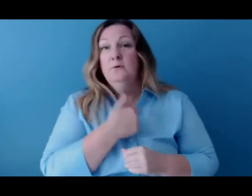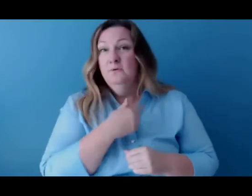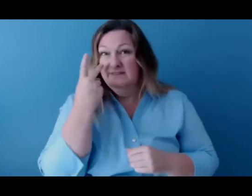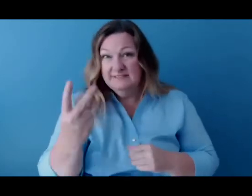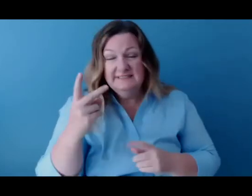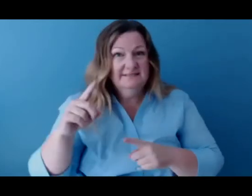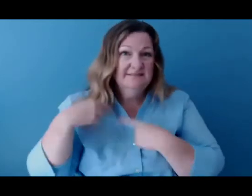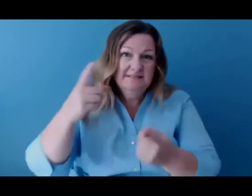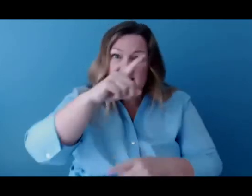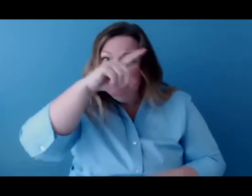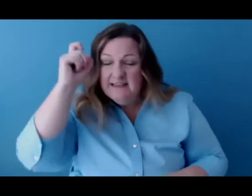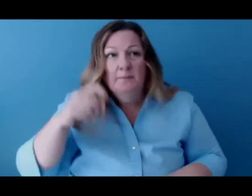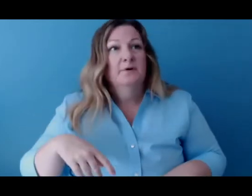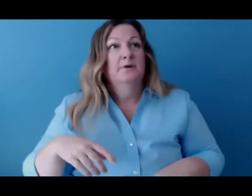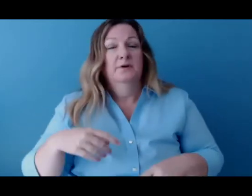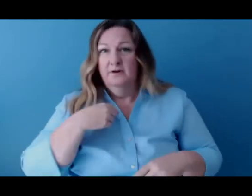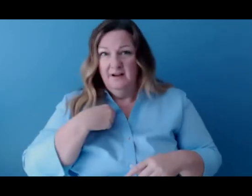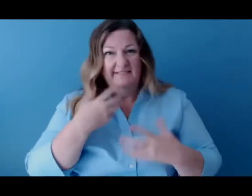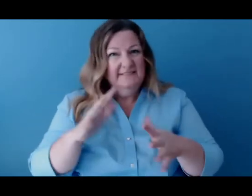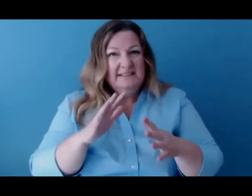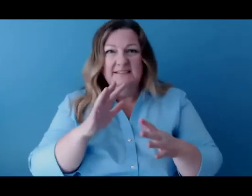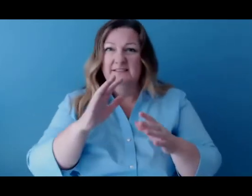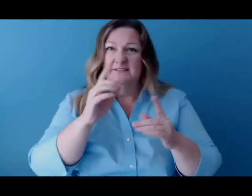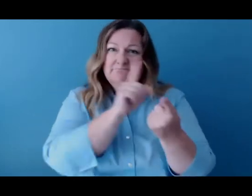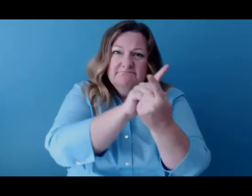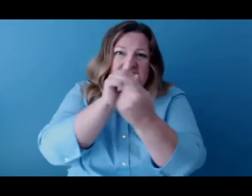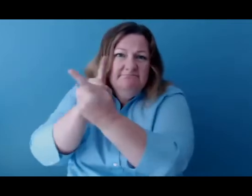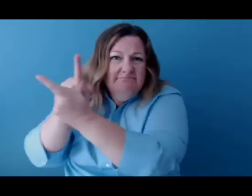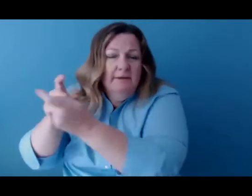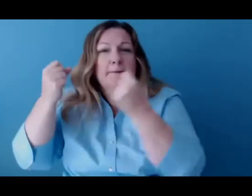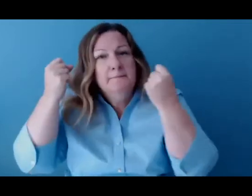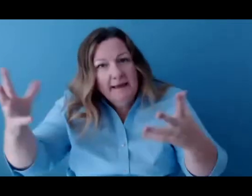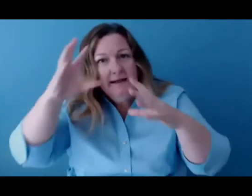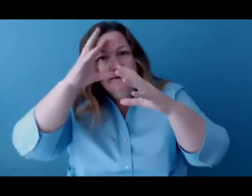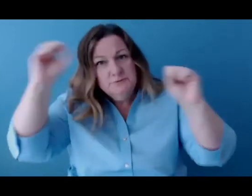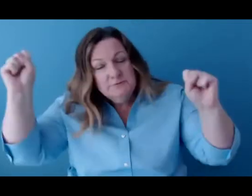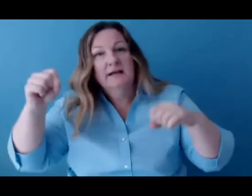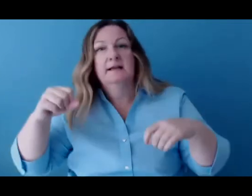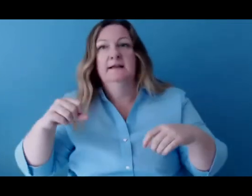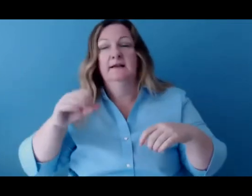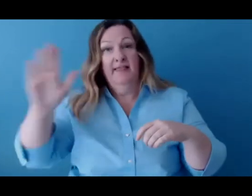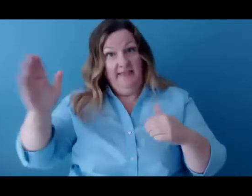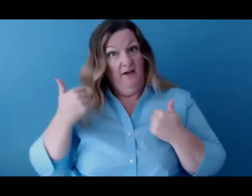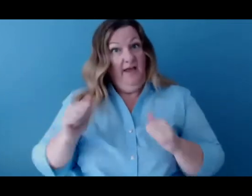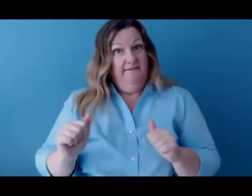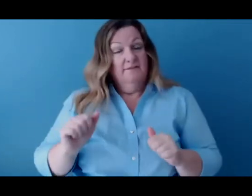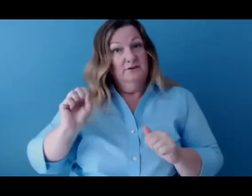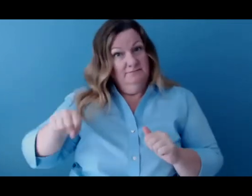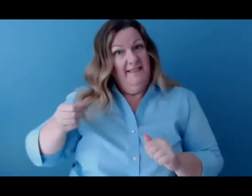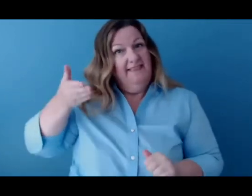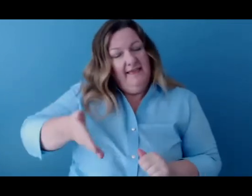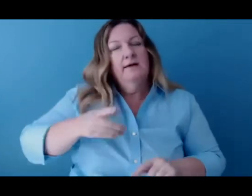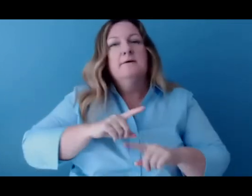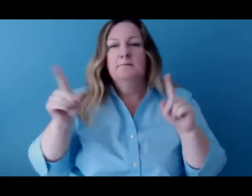I spoke with many superintendents. I think the effort is there, but the priority definitely